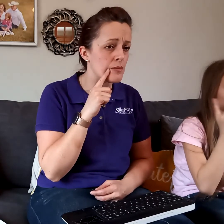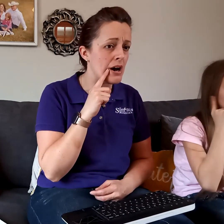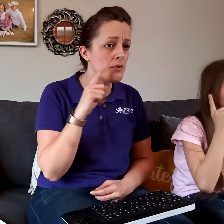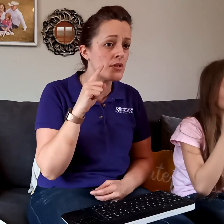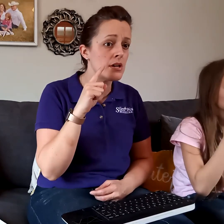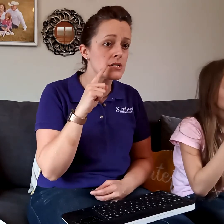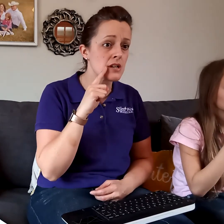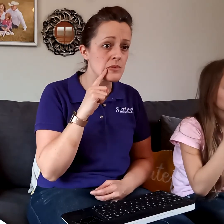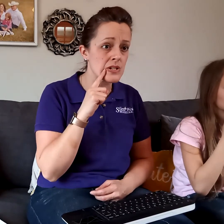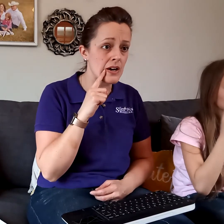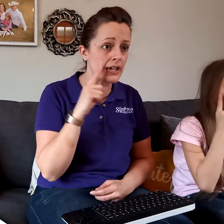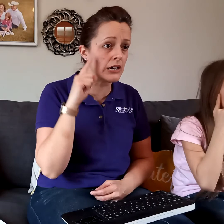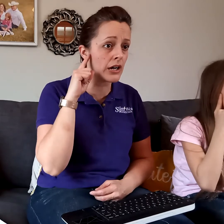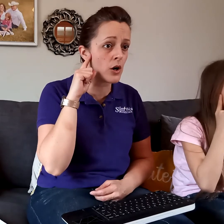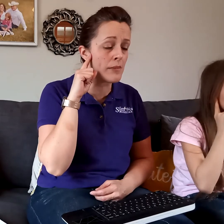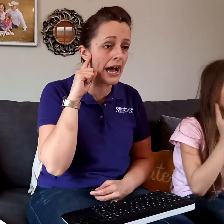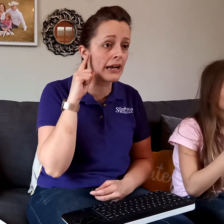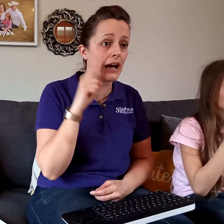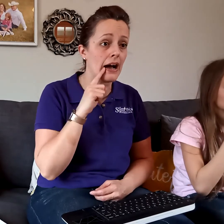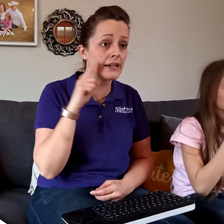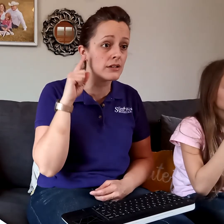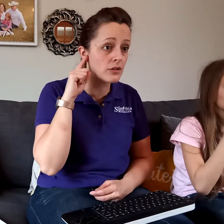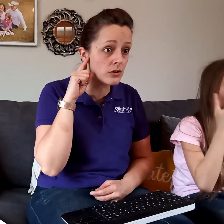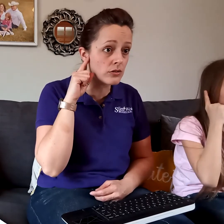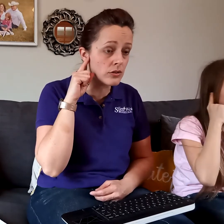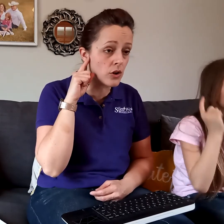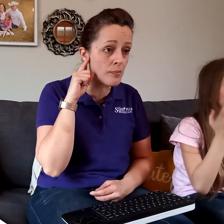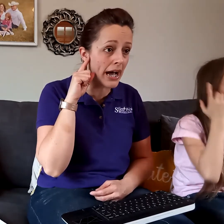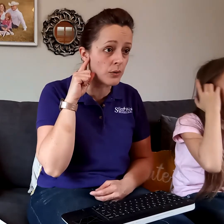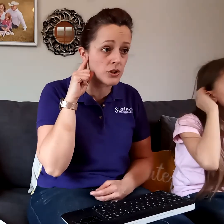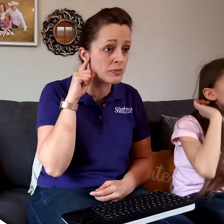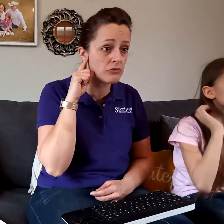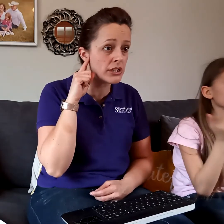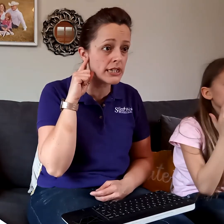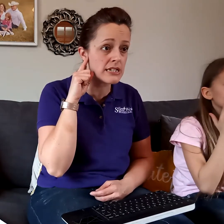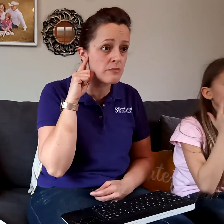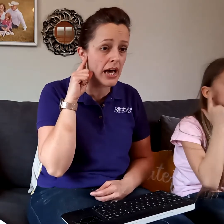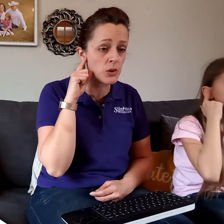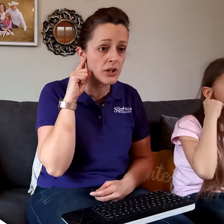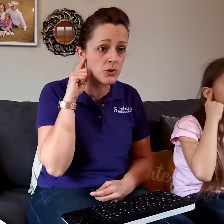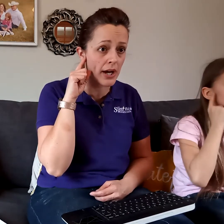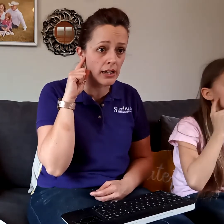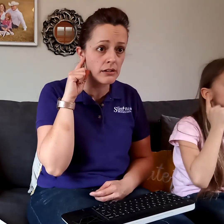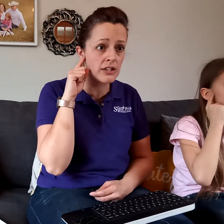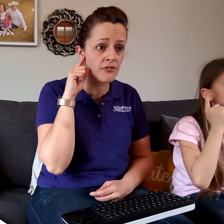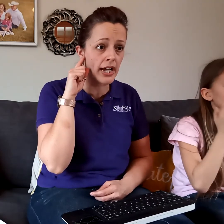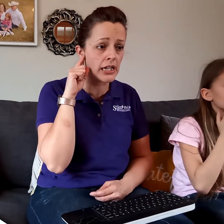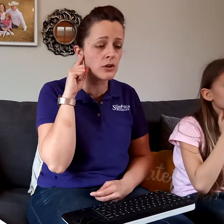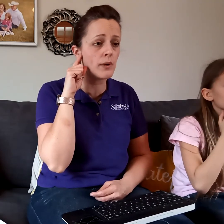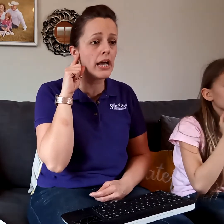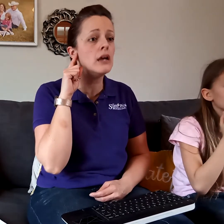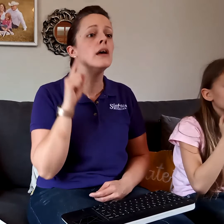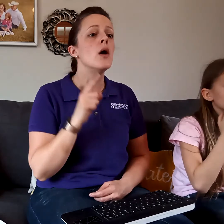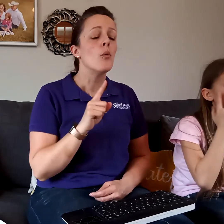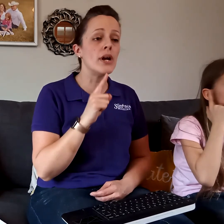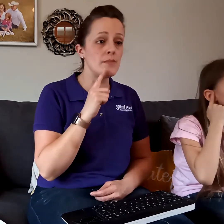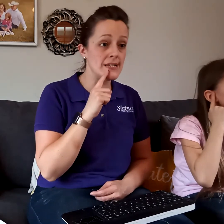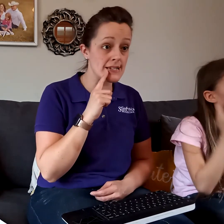mouth. Some start here and go back. I go backwards, but it really doesn't matter which way. It's fine either way. What it means is they